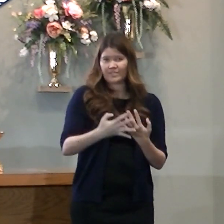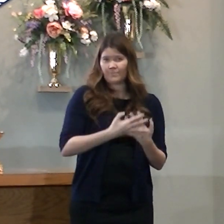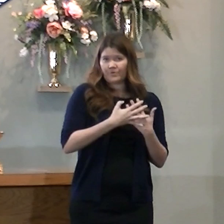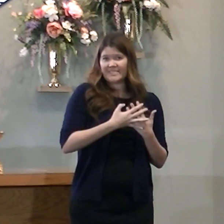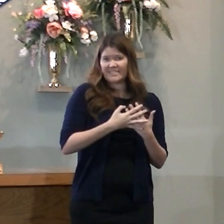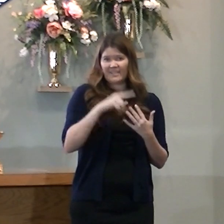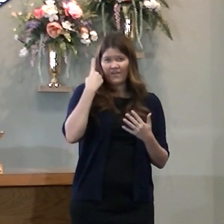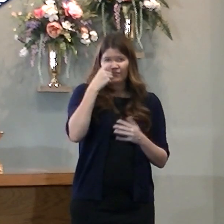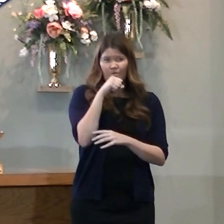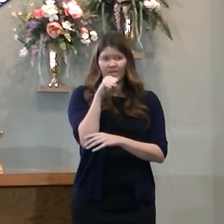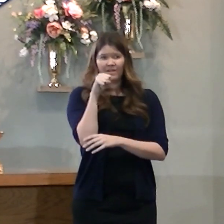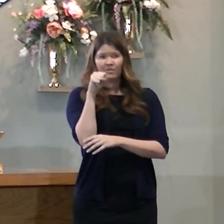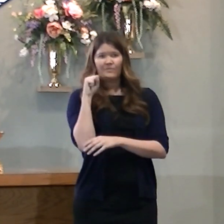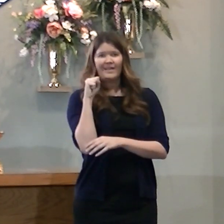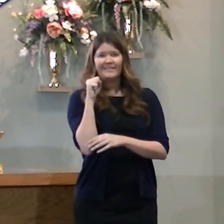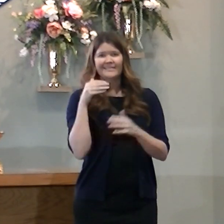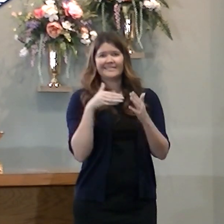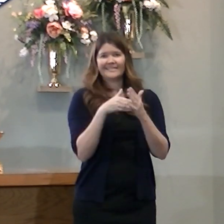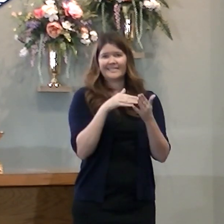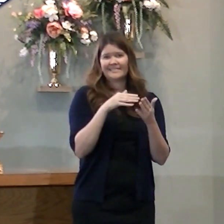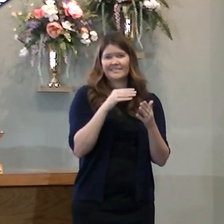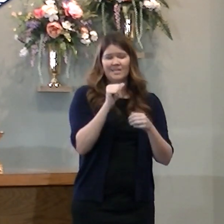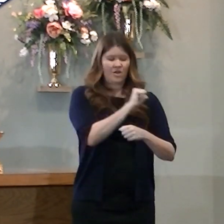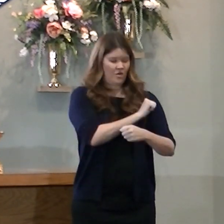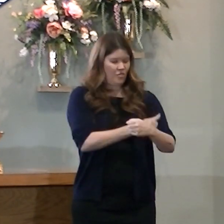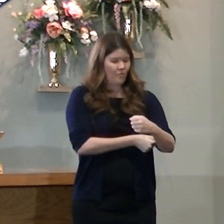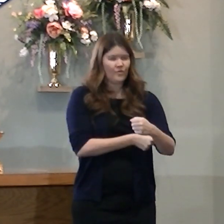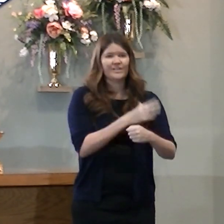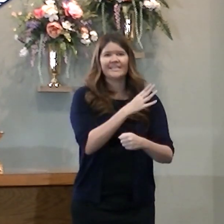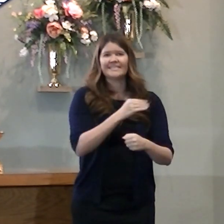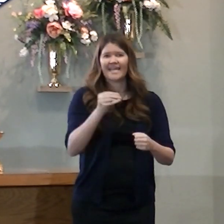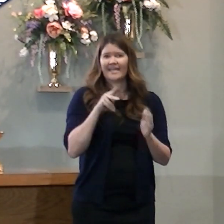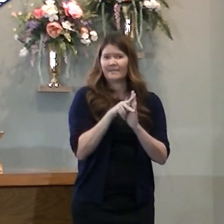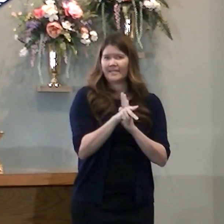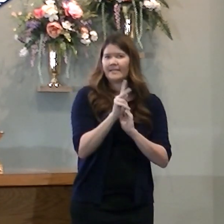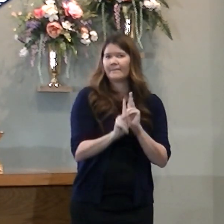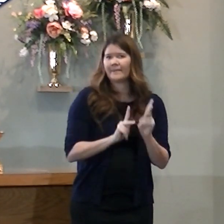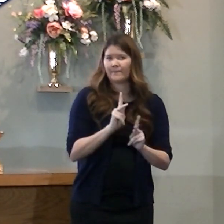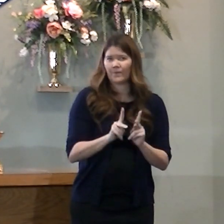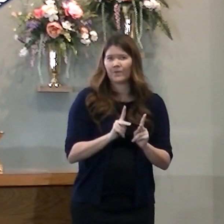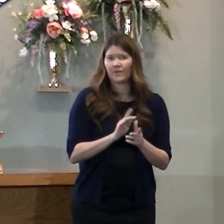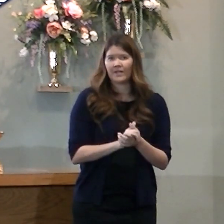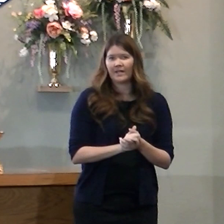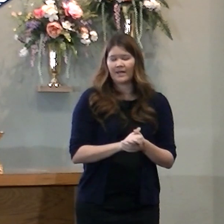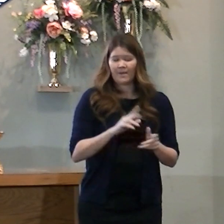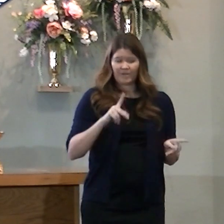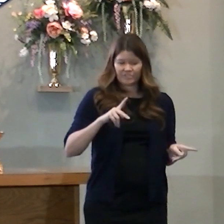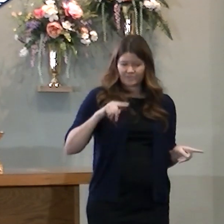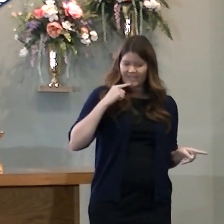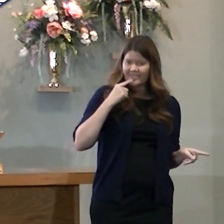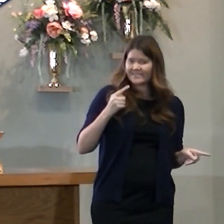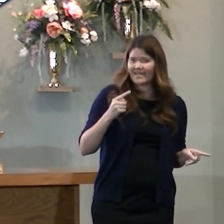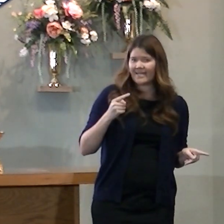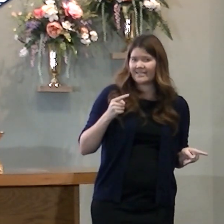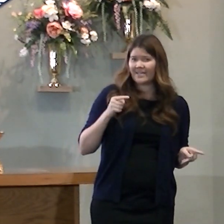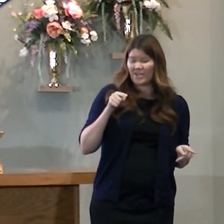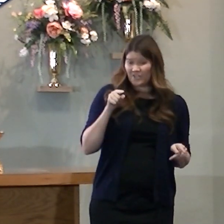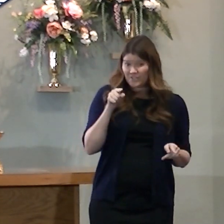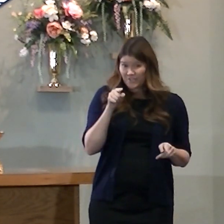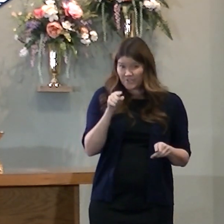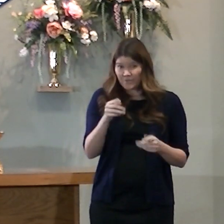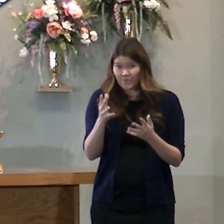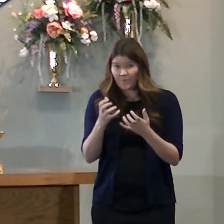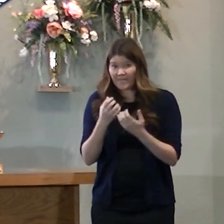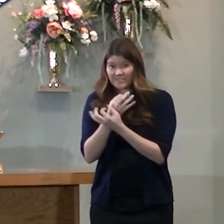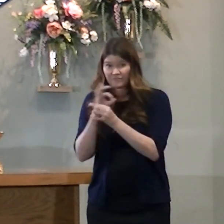an insurrection started in the city and for murder. Pilate addressed them once more, desiring to release